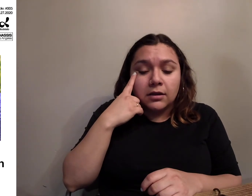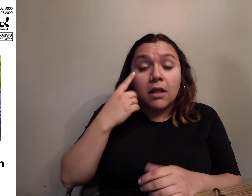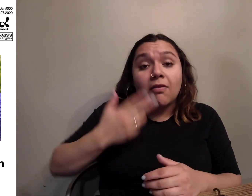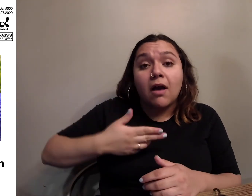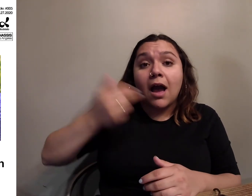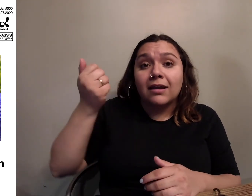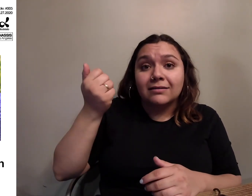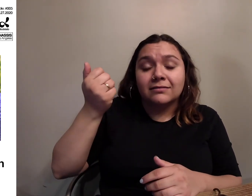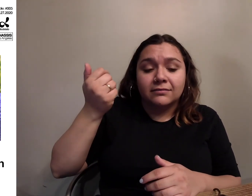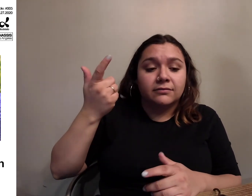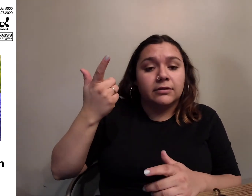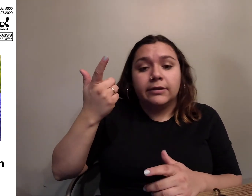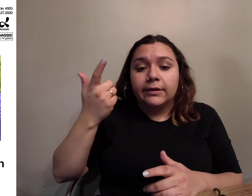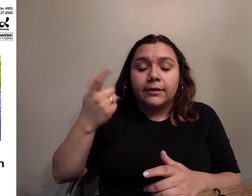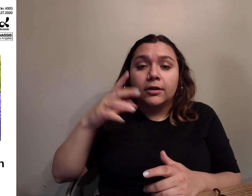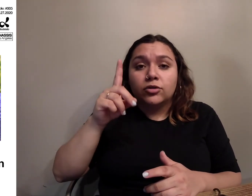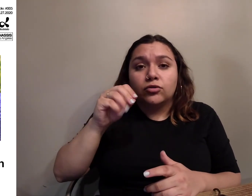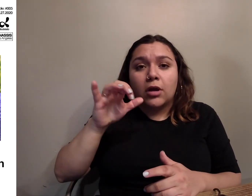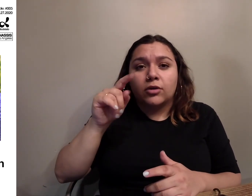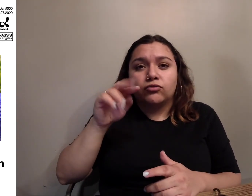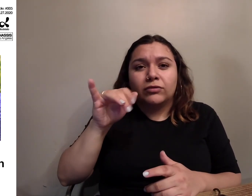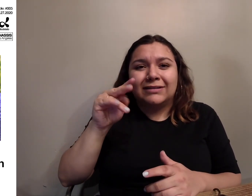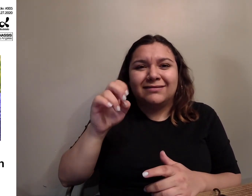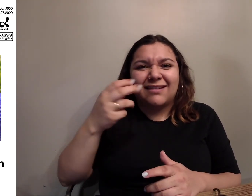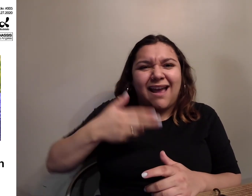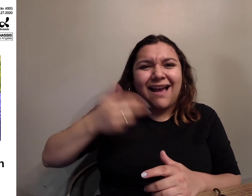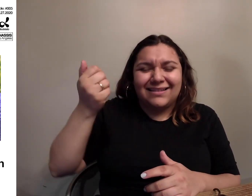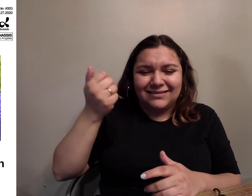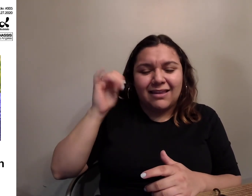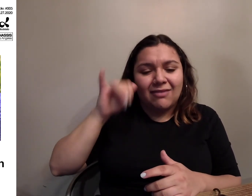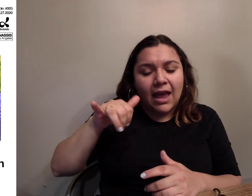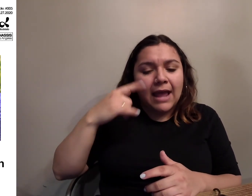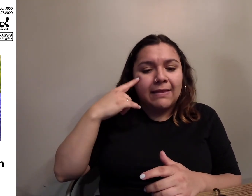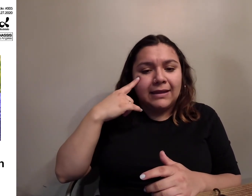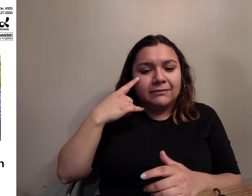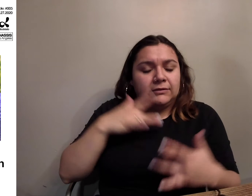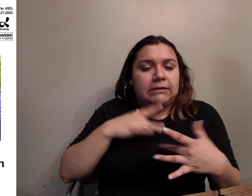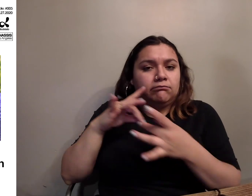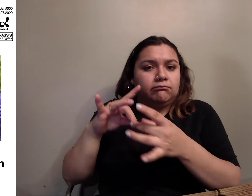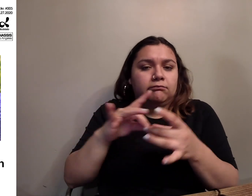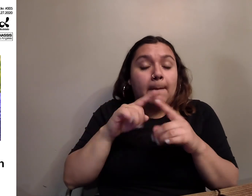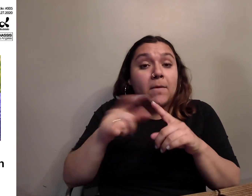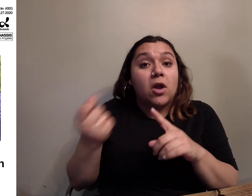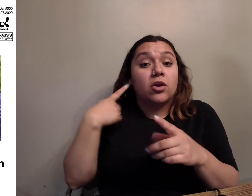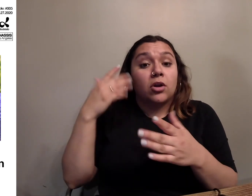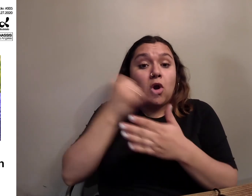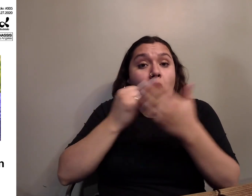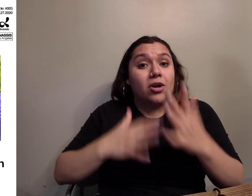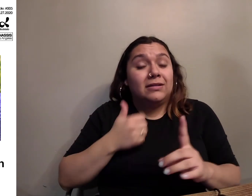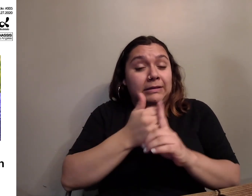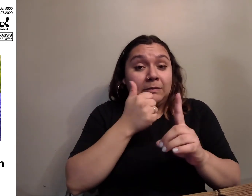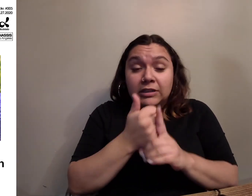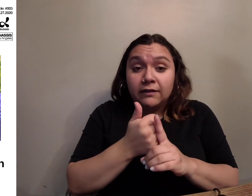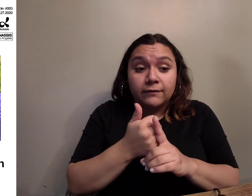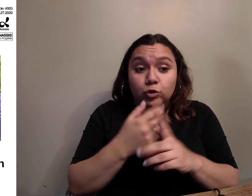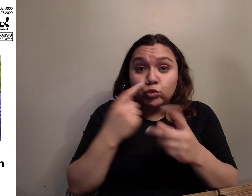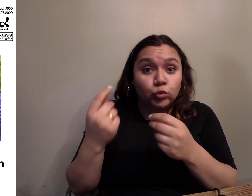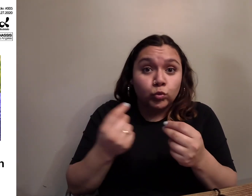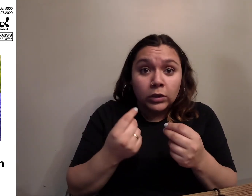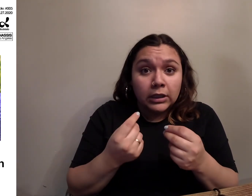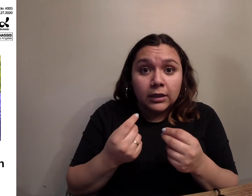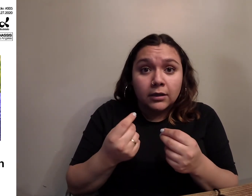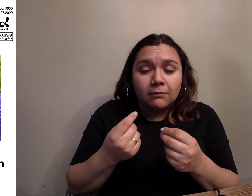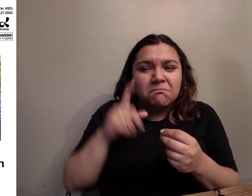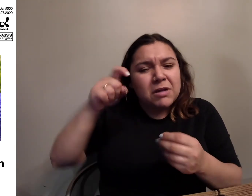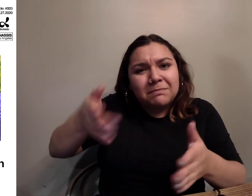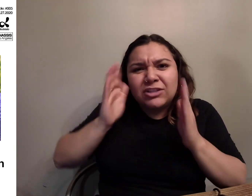art, and so it's so when you ask me how can artists do that, my simple response is